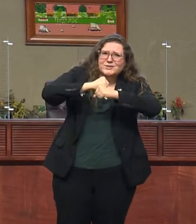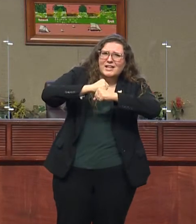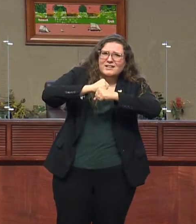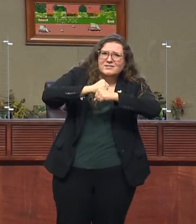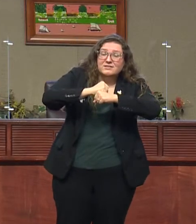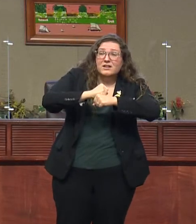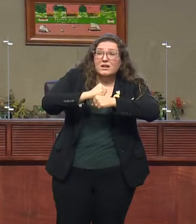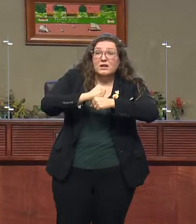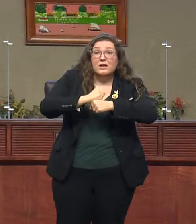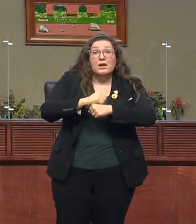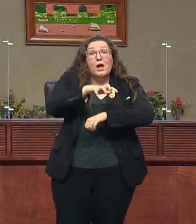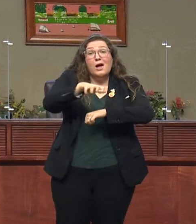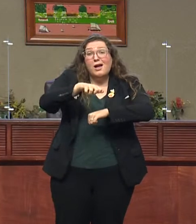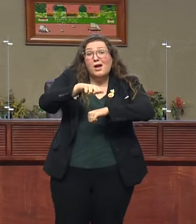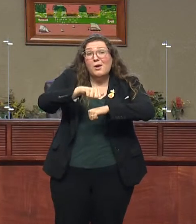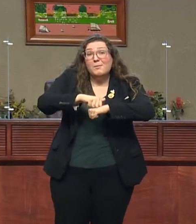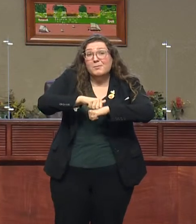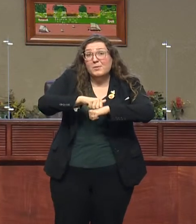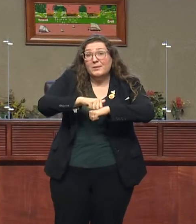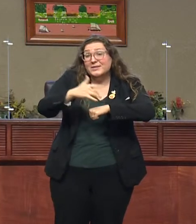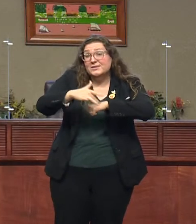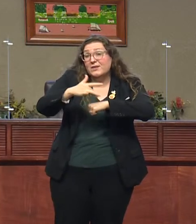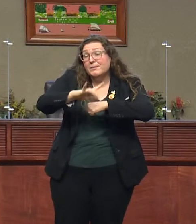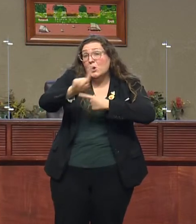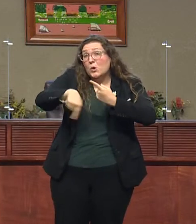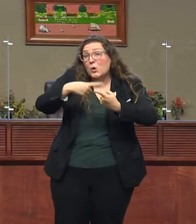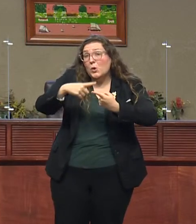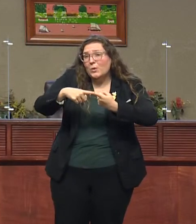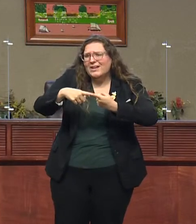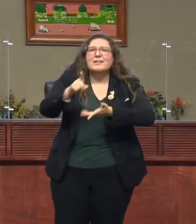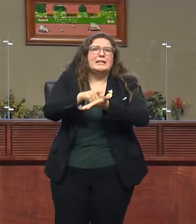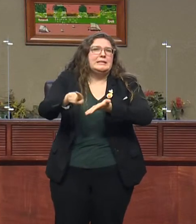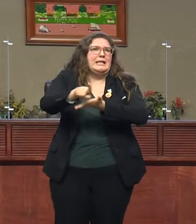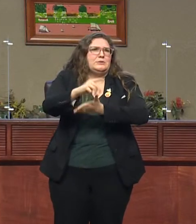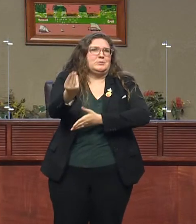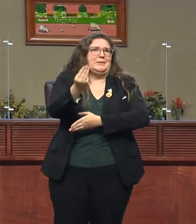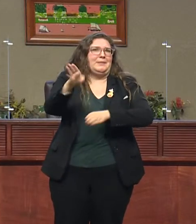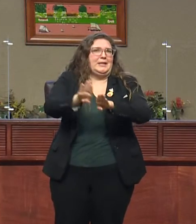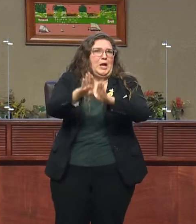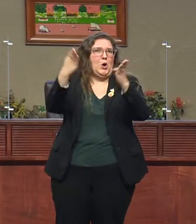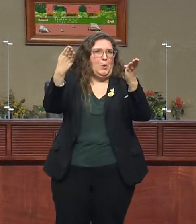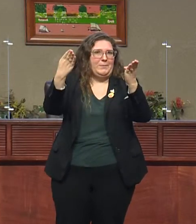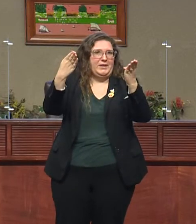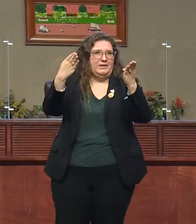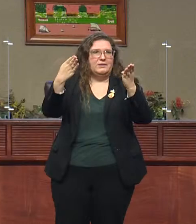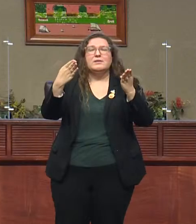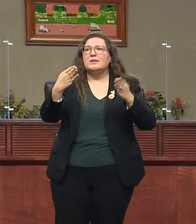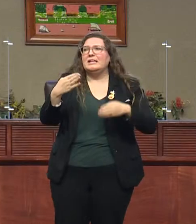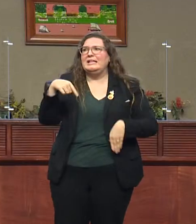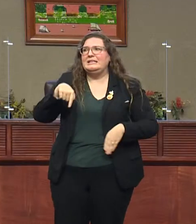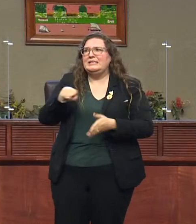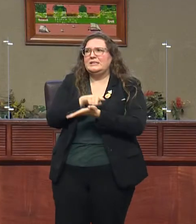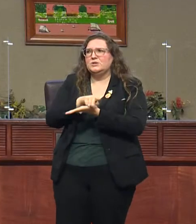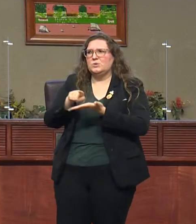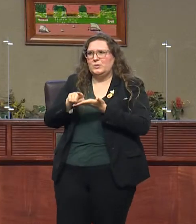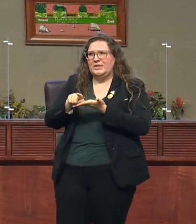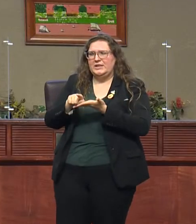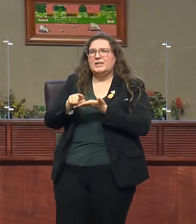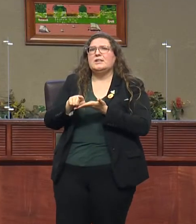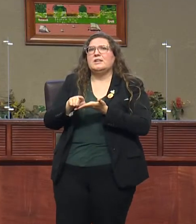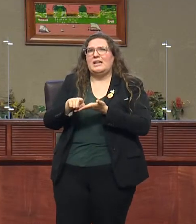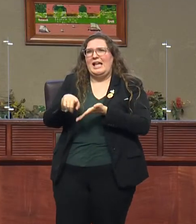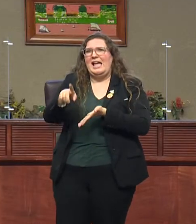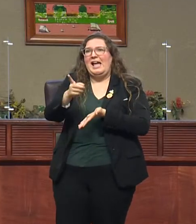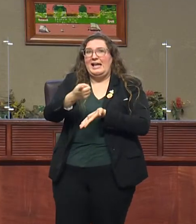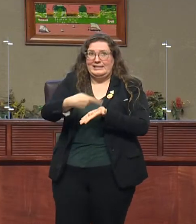reopen on Monday for additional 400 a day. We already filled early this week and next week.